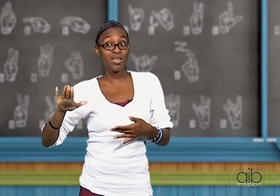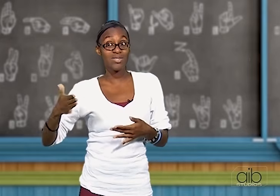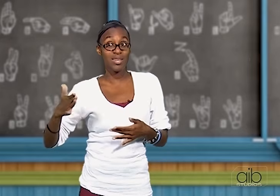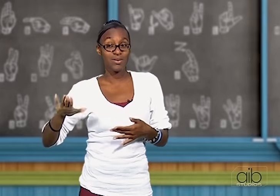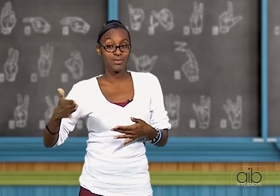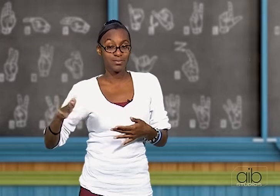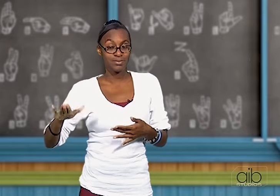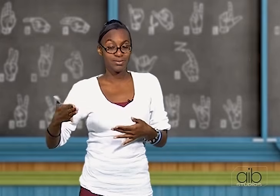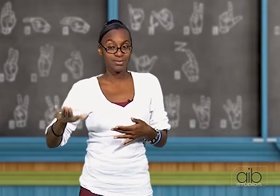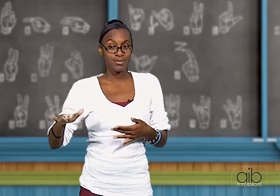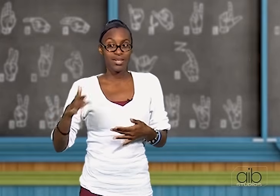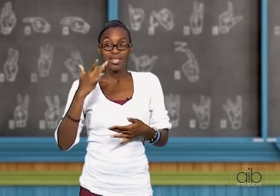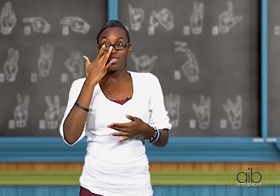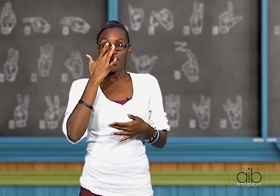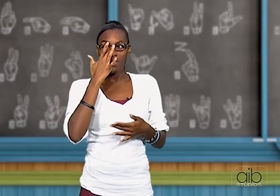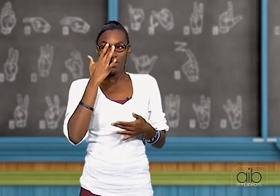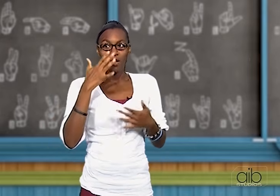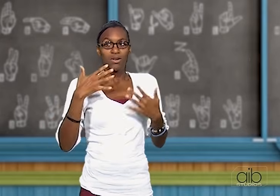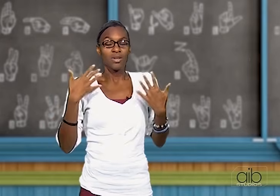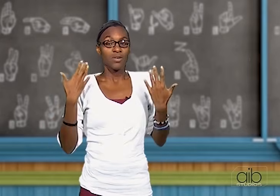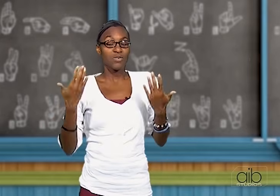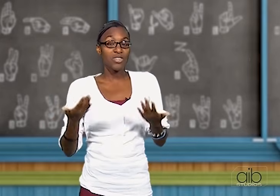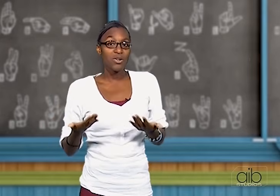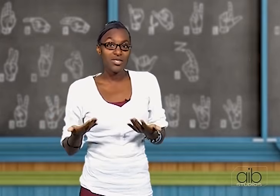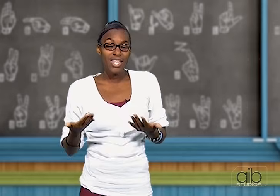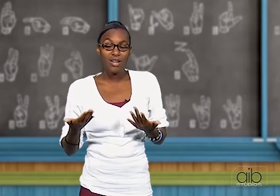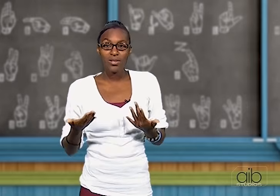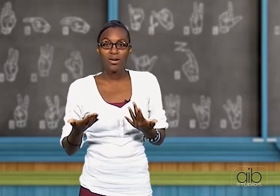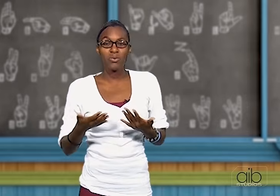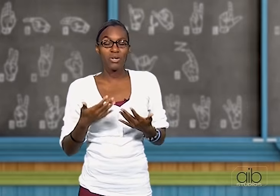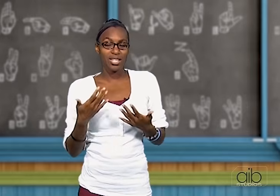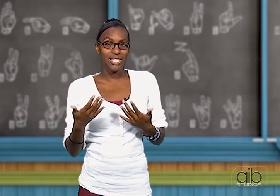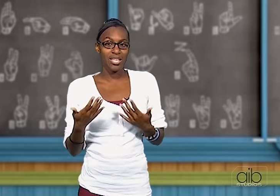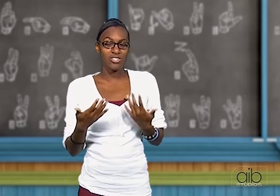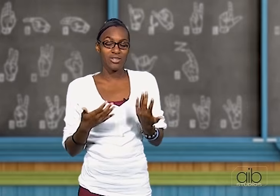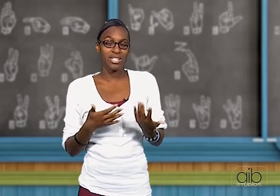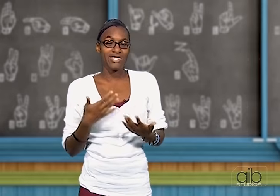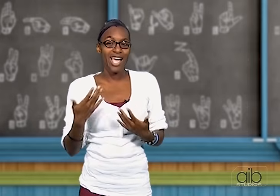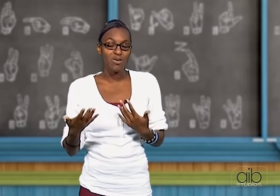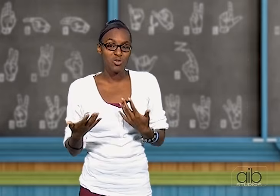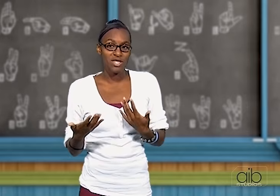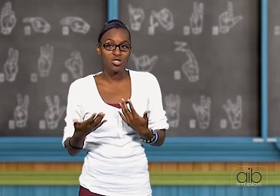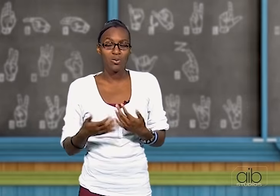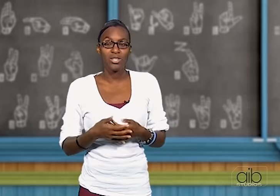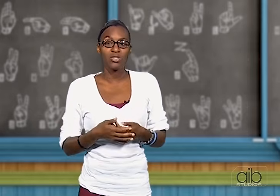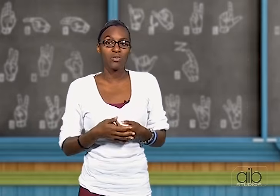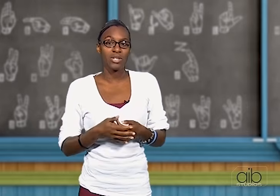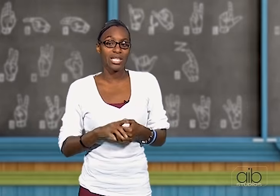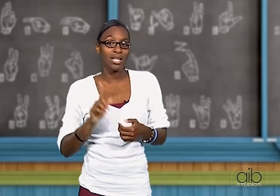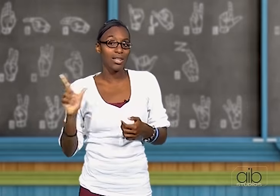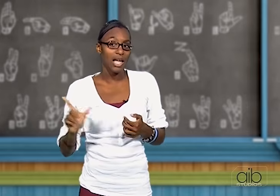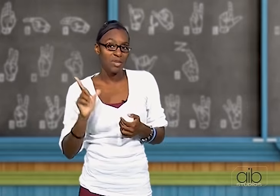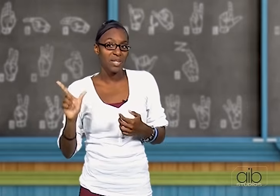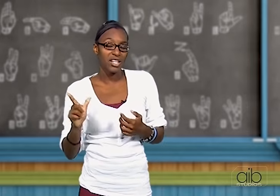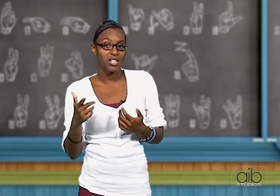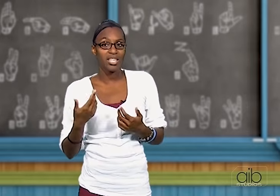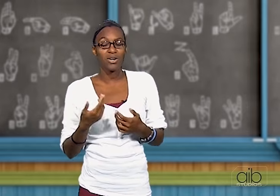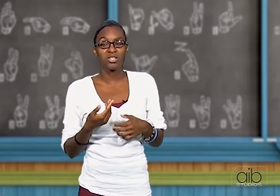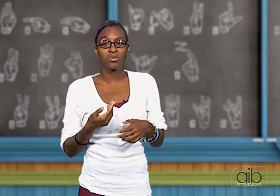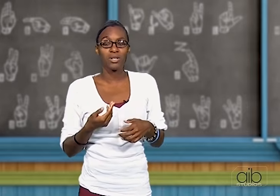so-so. So for those that are like working in certain establishments, whether you're working at a library or you're working